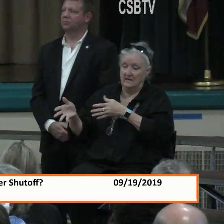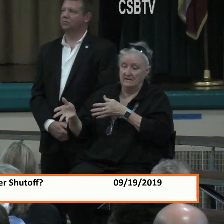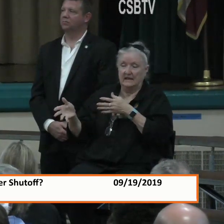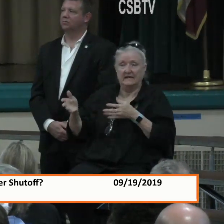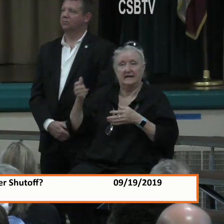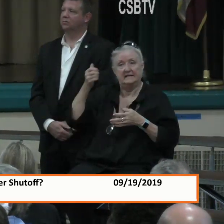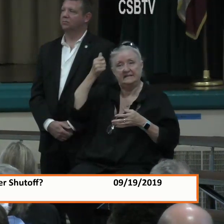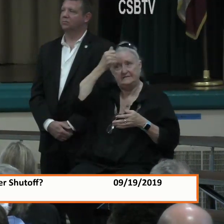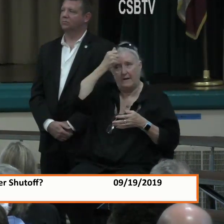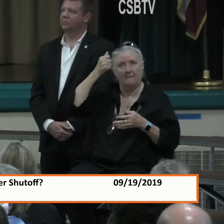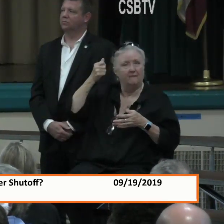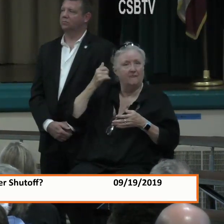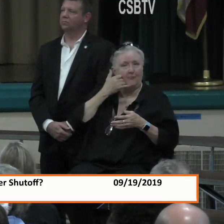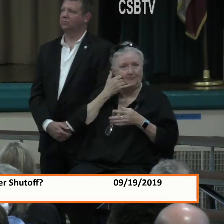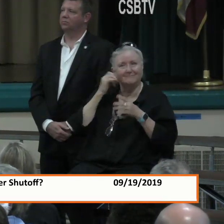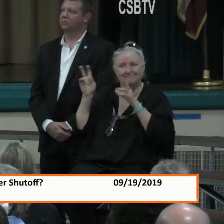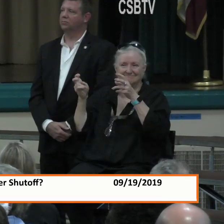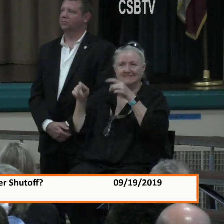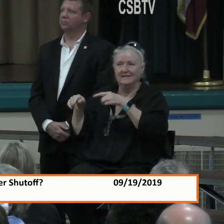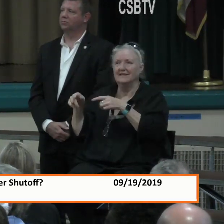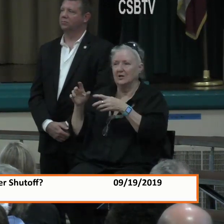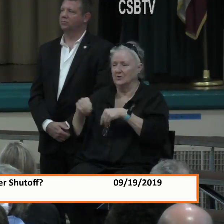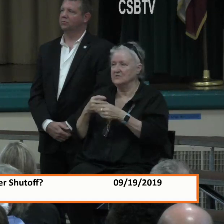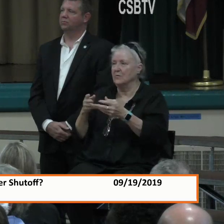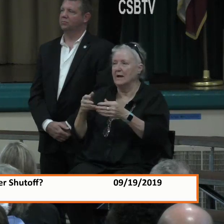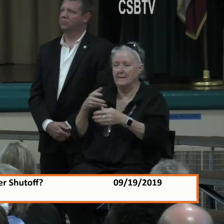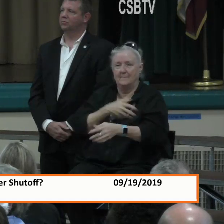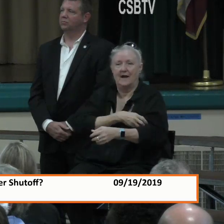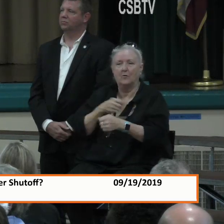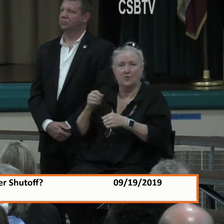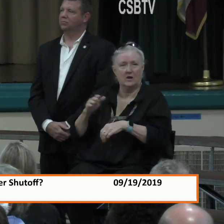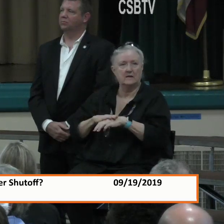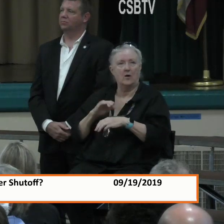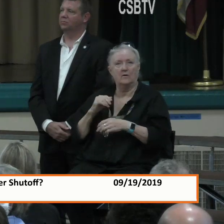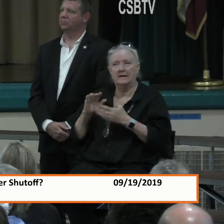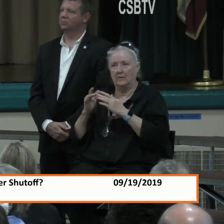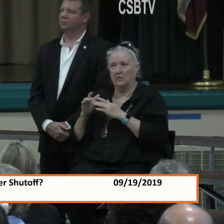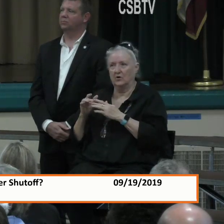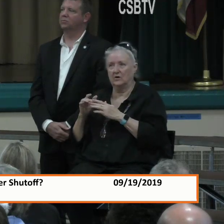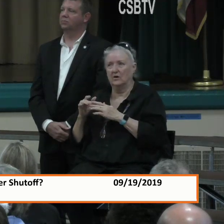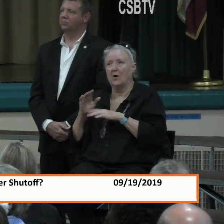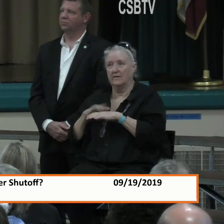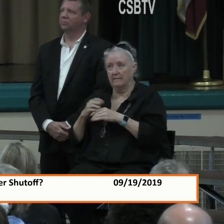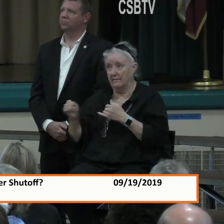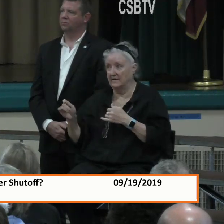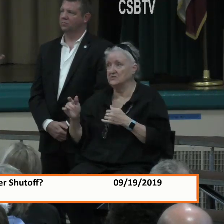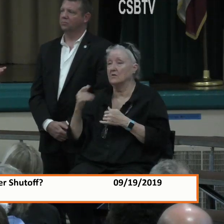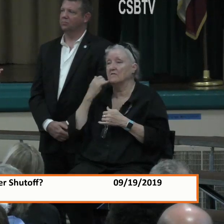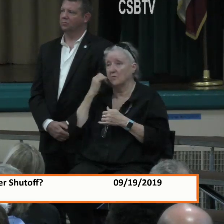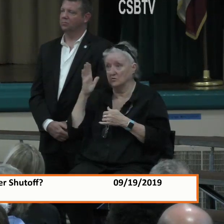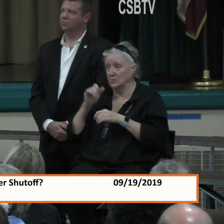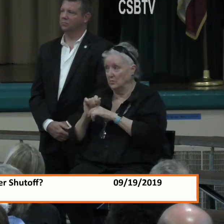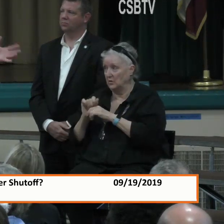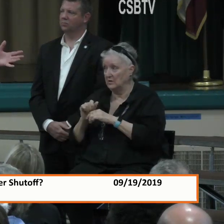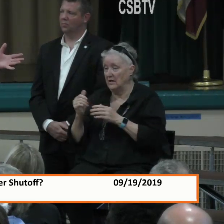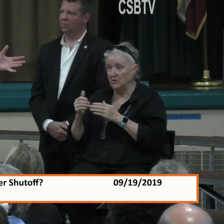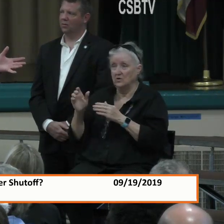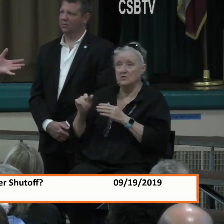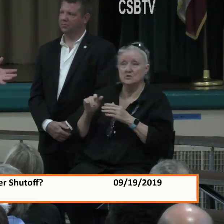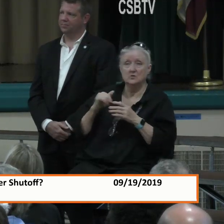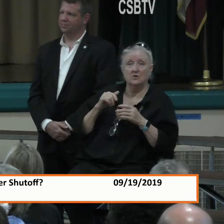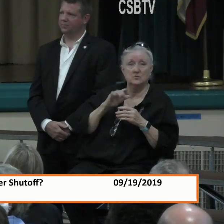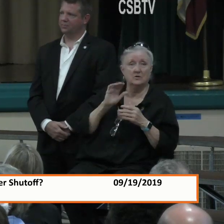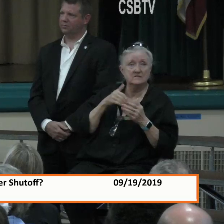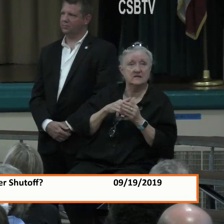phone, because we do provide power on our own network on the lines to where the phones will work. The closer you are to our